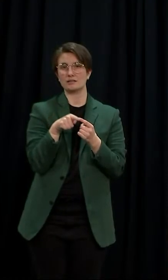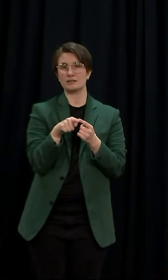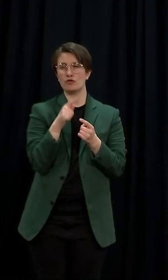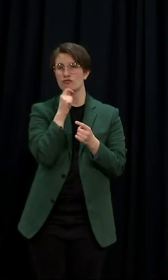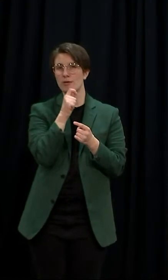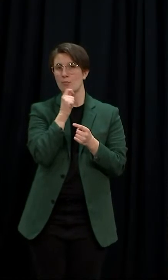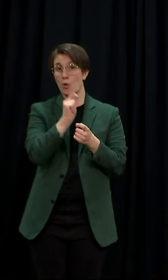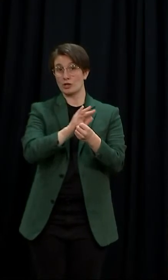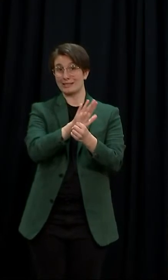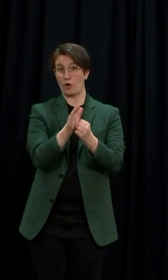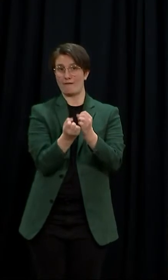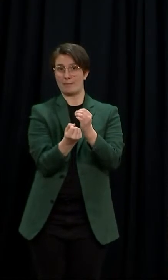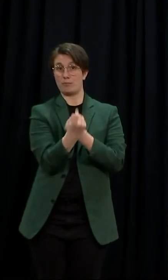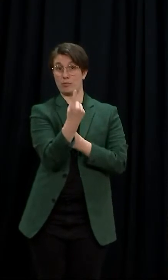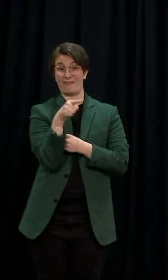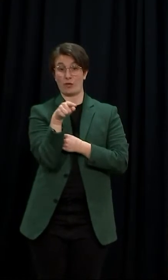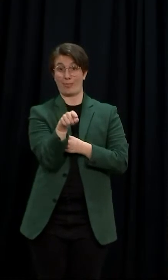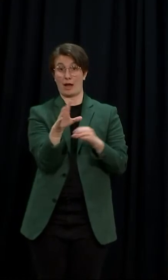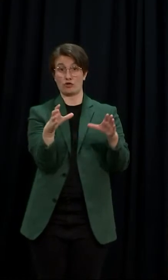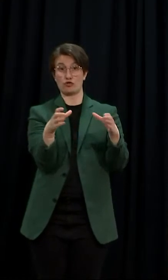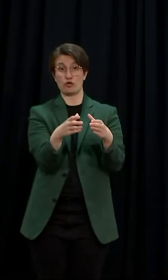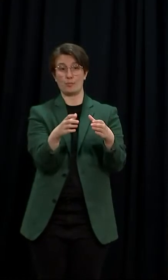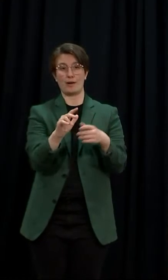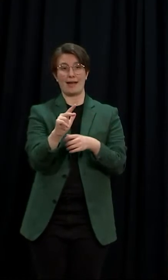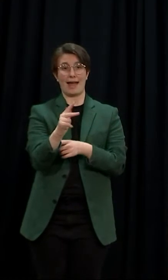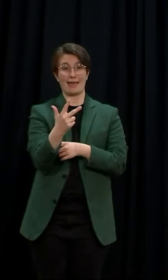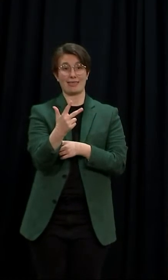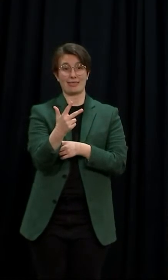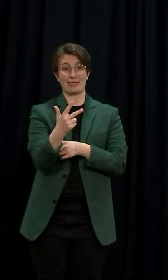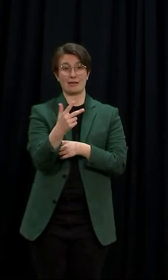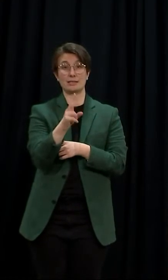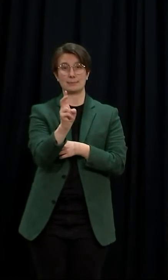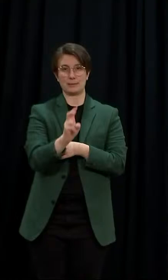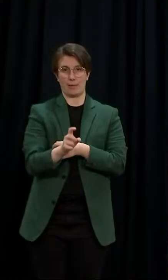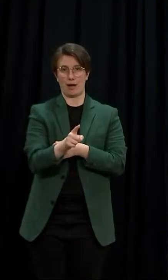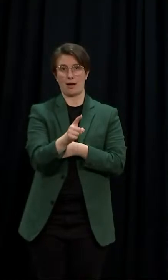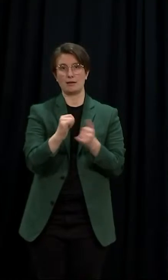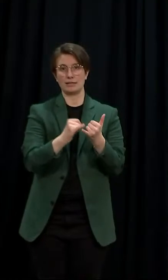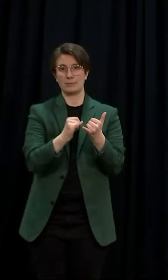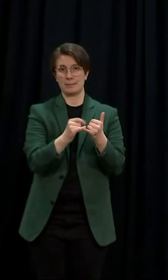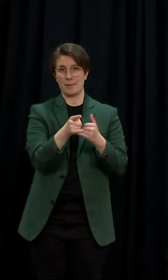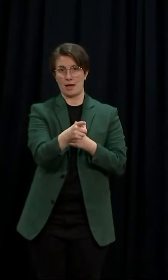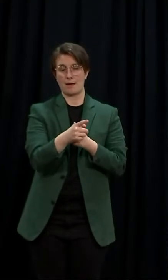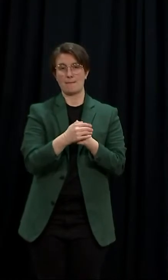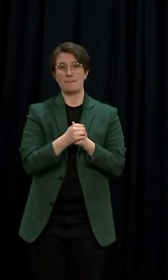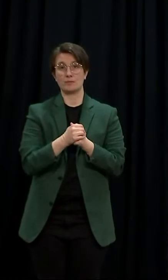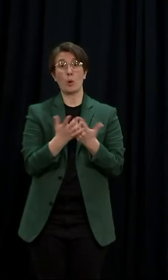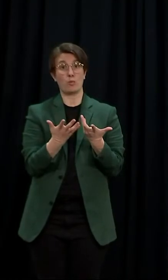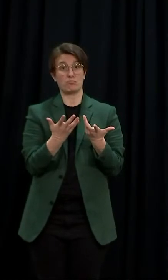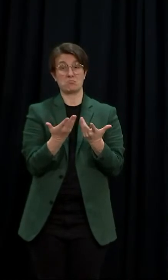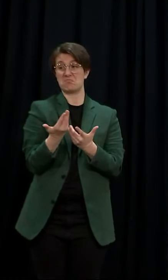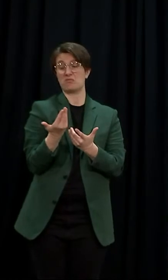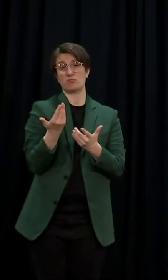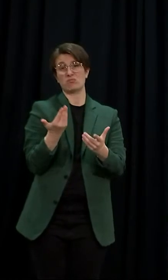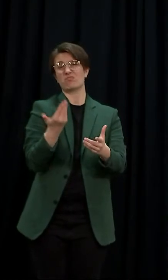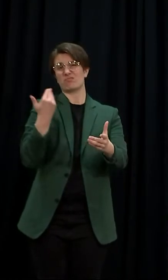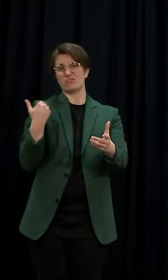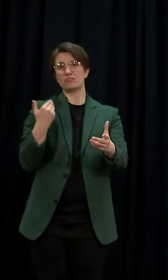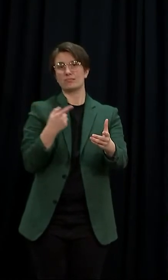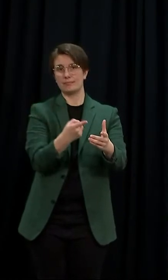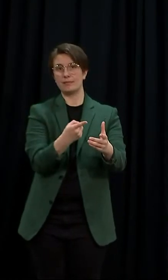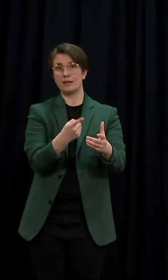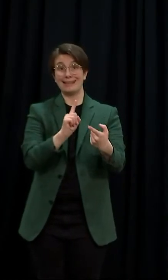8th of September. So that's quite material as well. But it's described as that there is still some spread within the